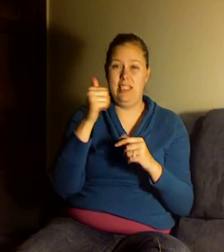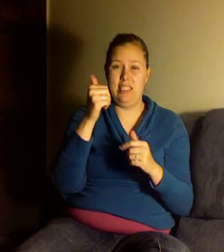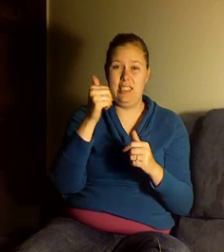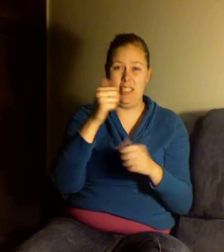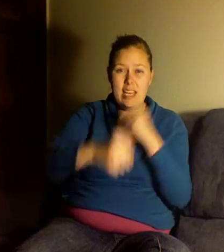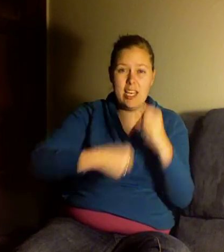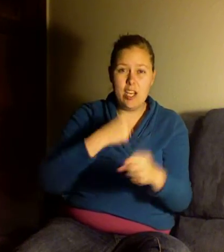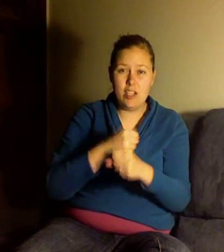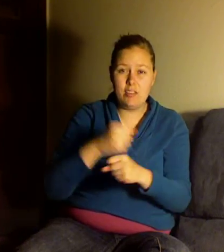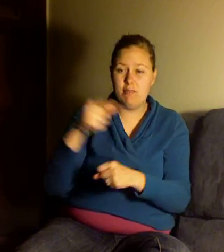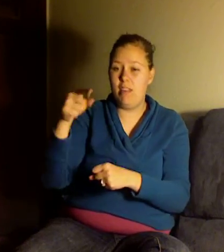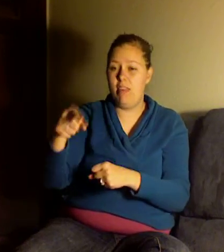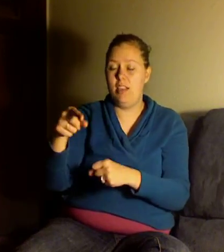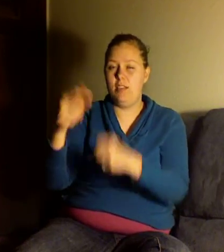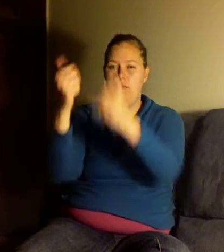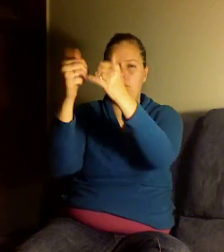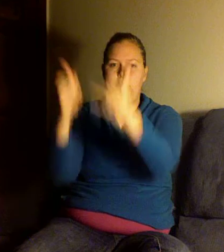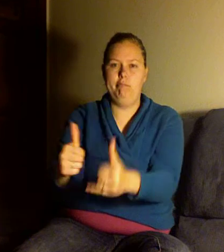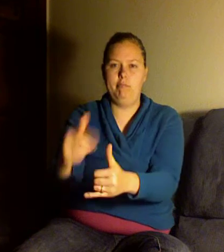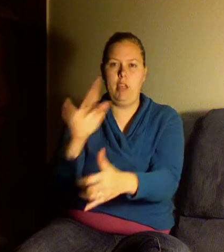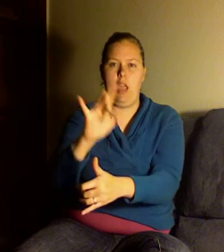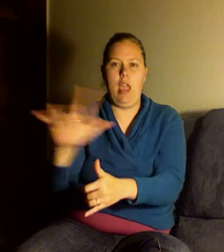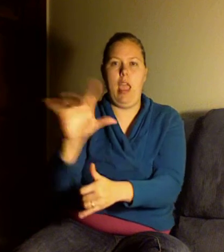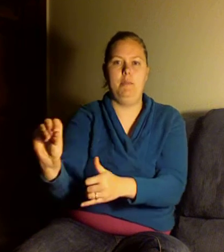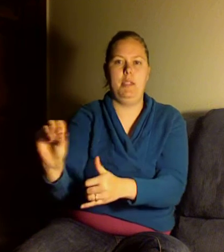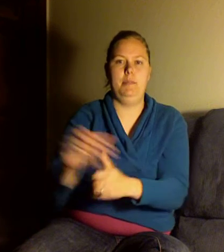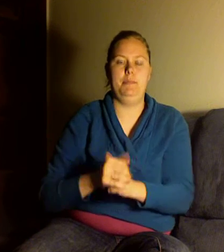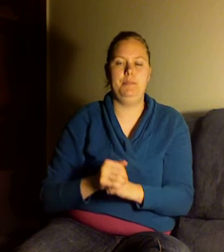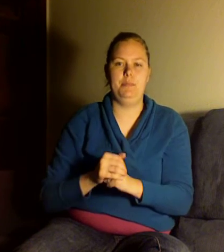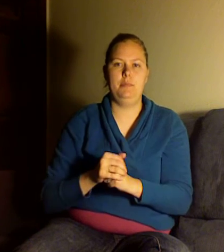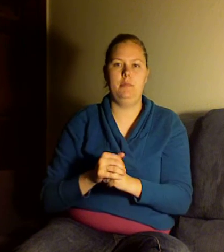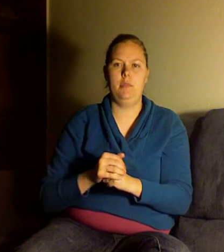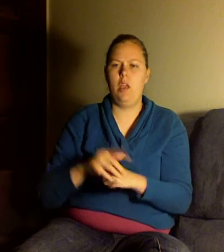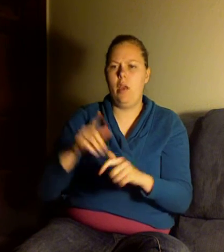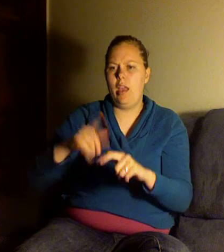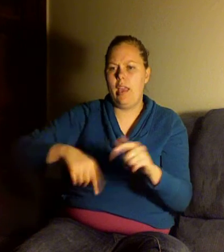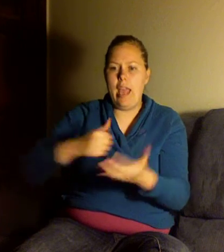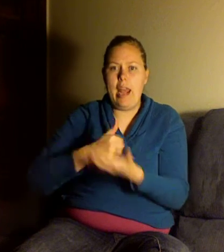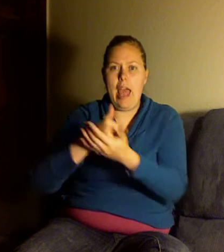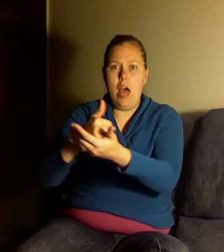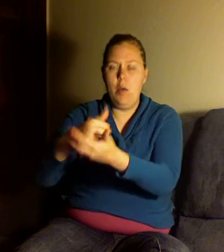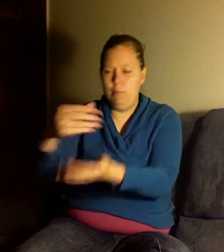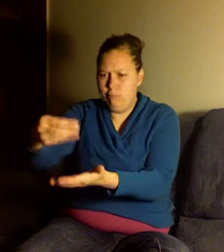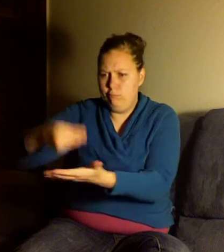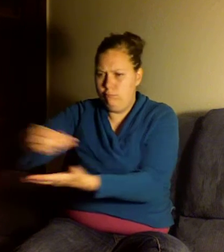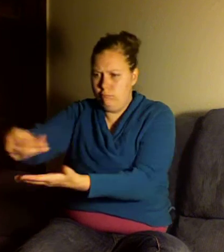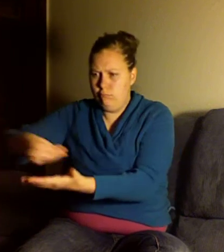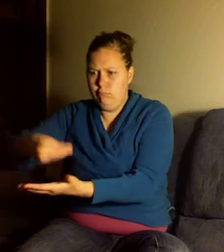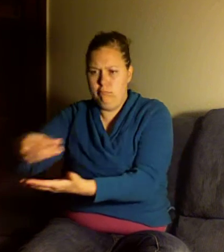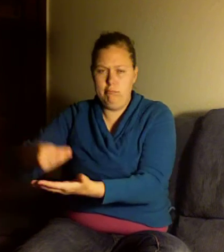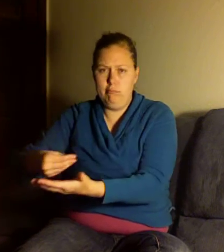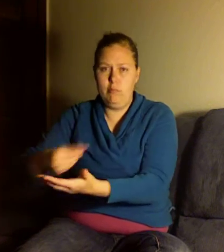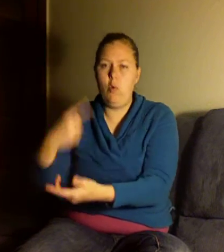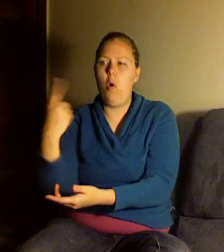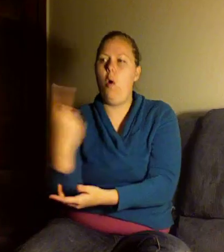thing will be completely depleted. So it won't be able to provide that extra funding for this kind of this deficit, not having